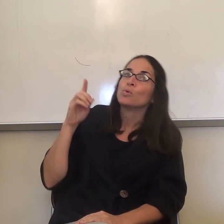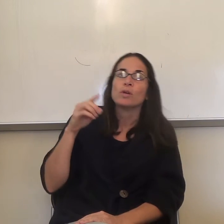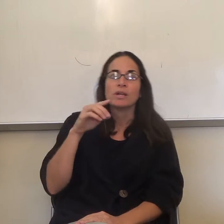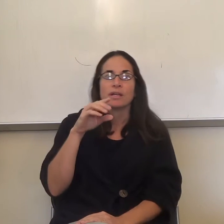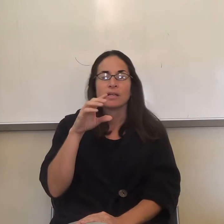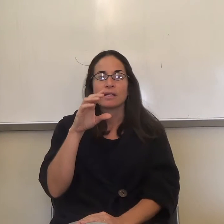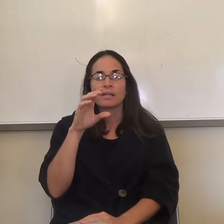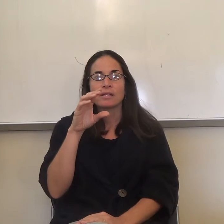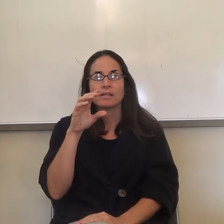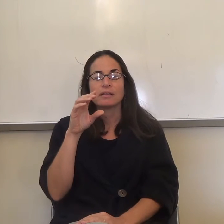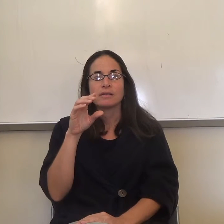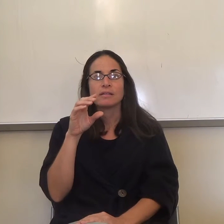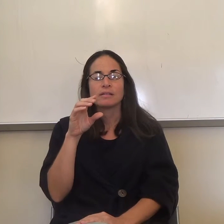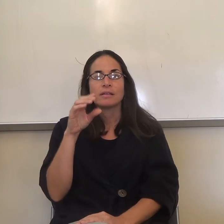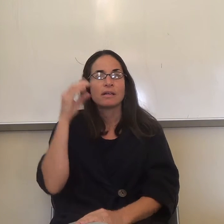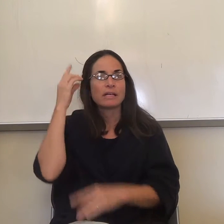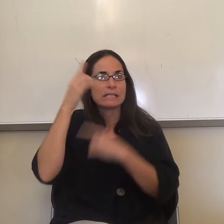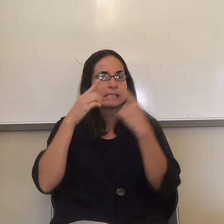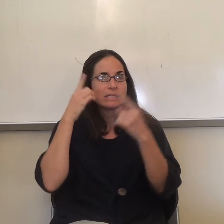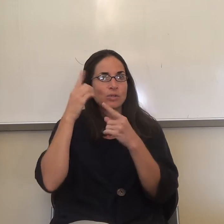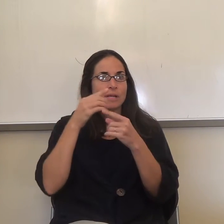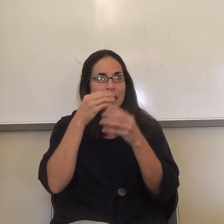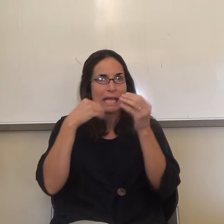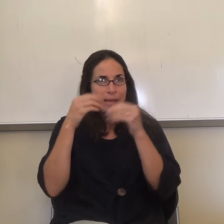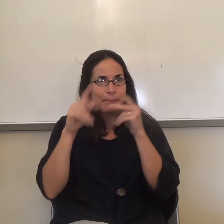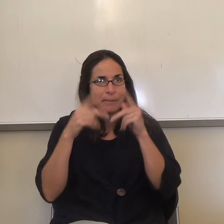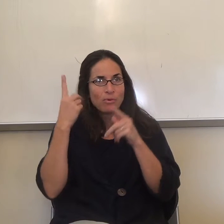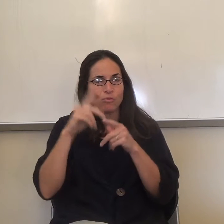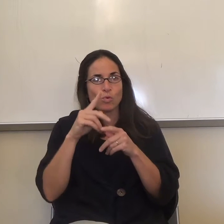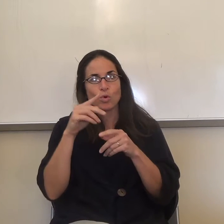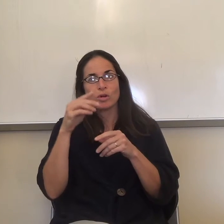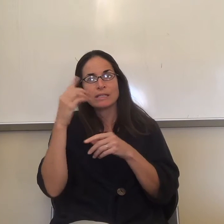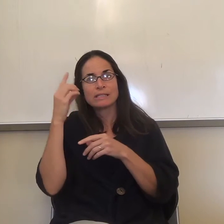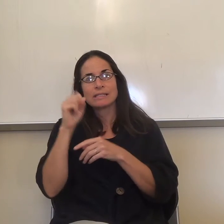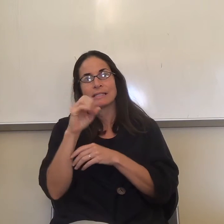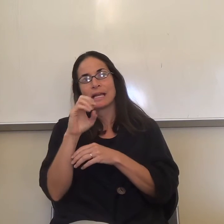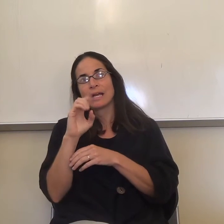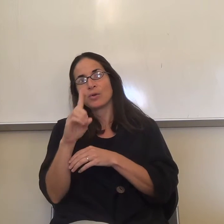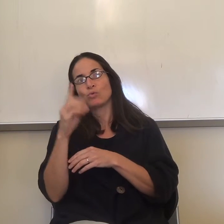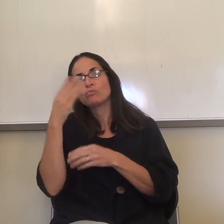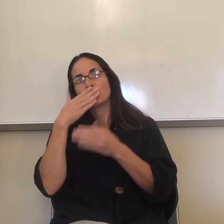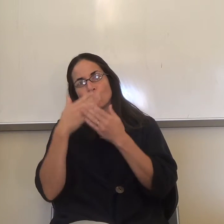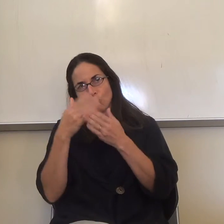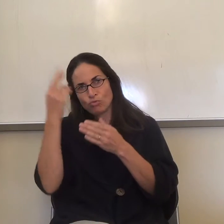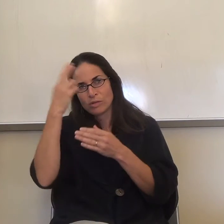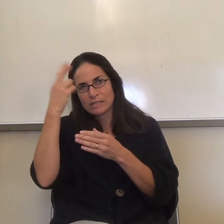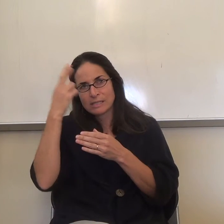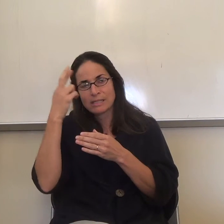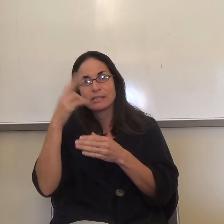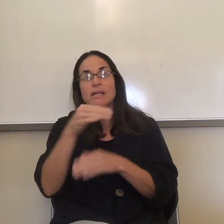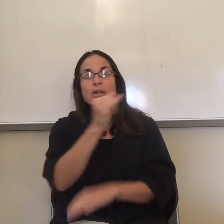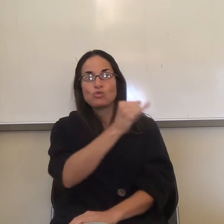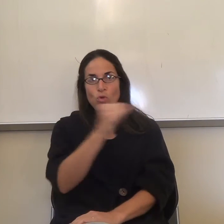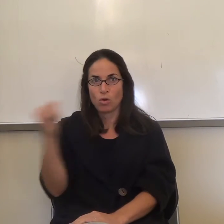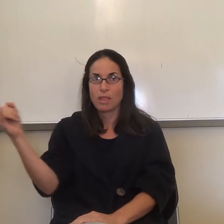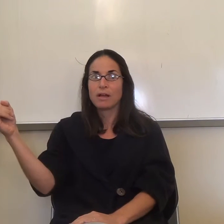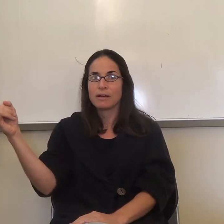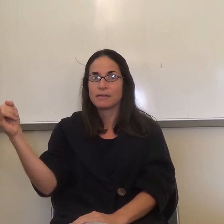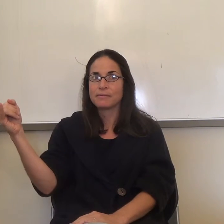good reasons. should I bring up the? Okay, so put a line under your consider sound reasons, and all that second one should go